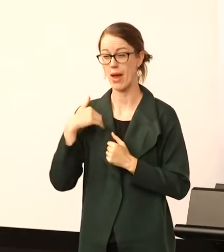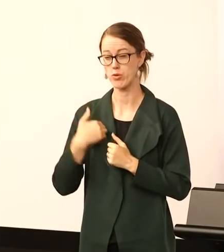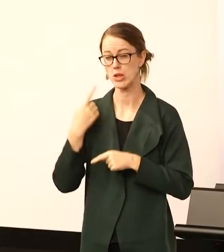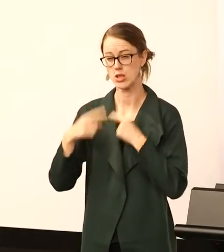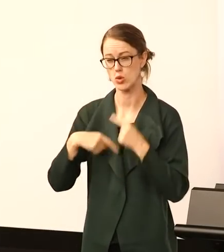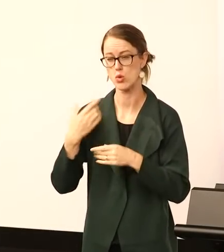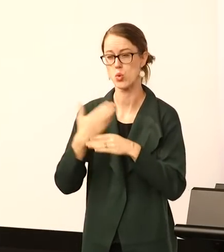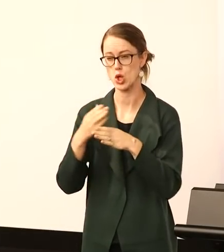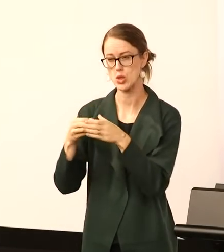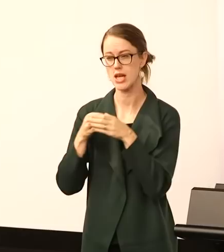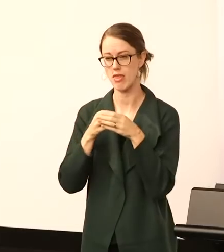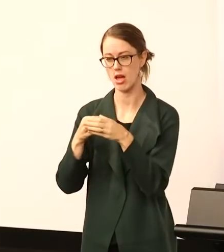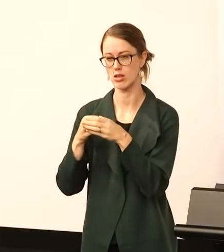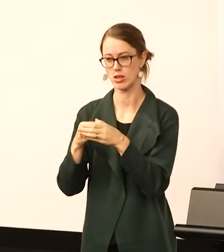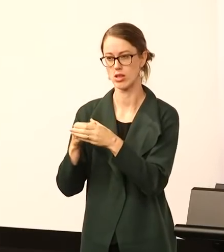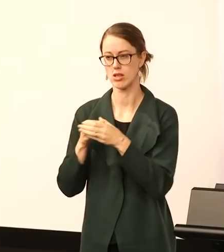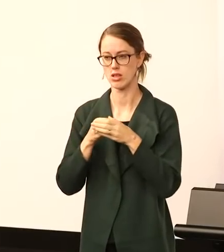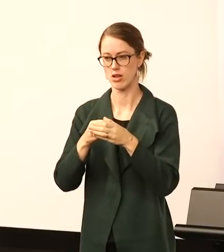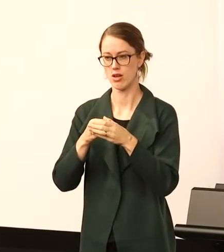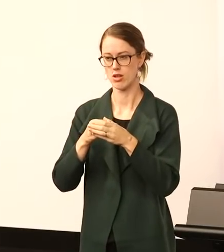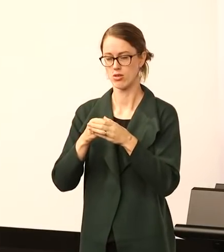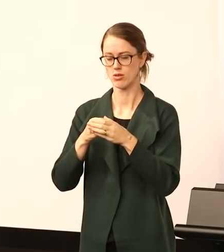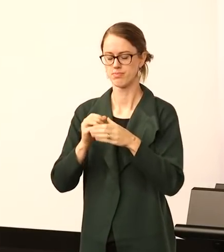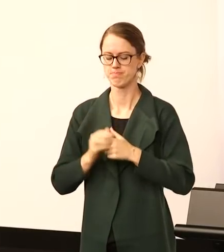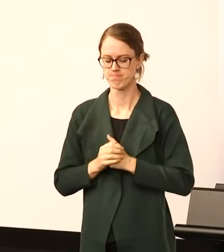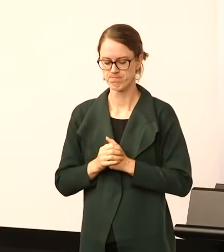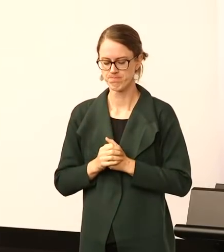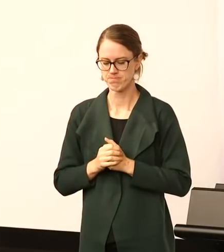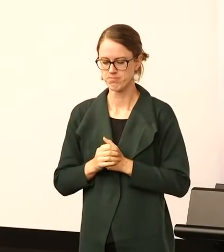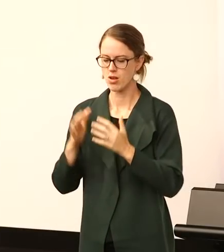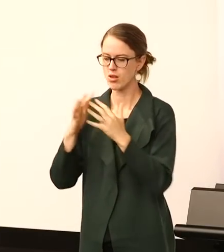work together to keep ourselves in that position.